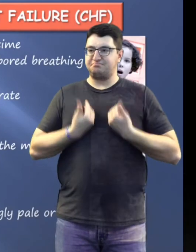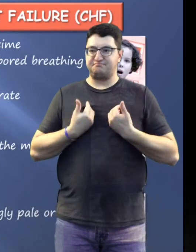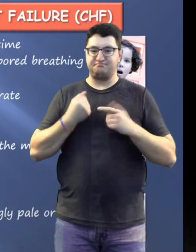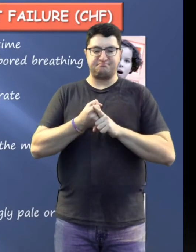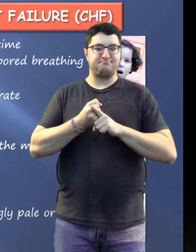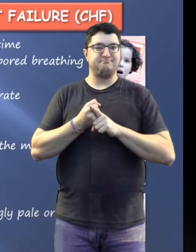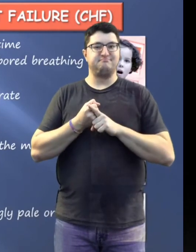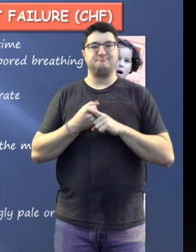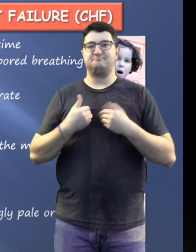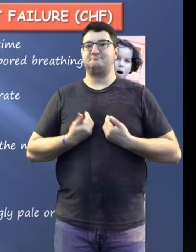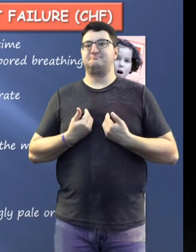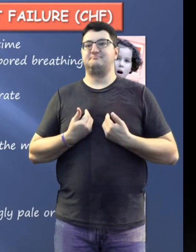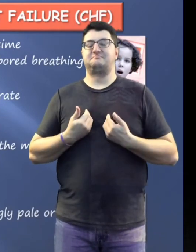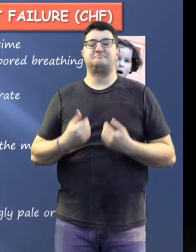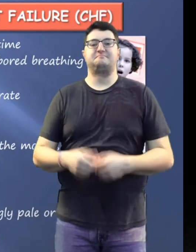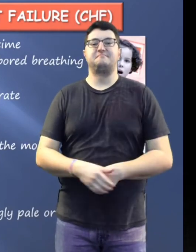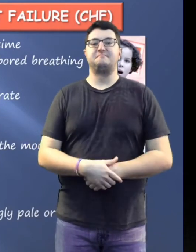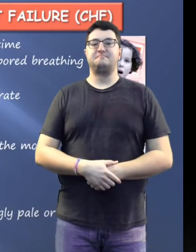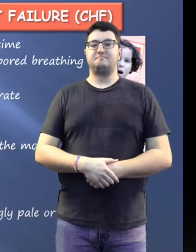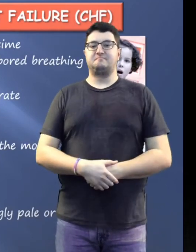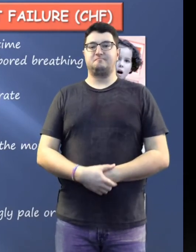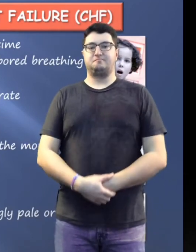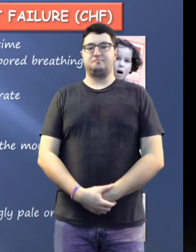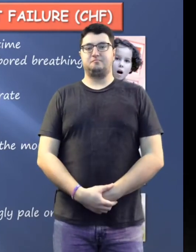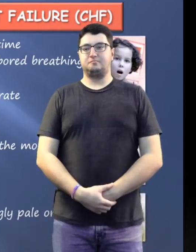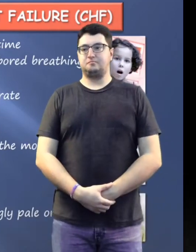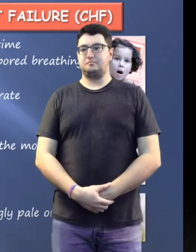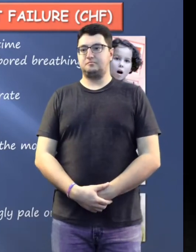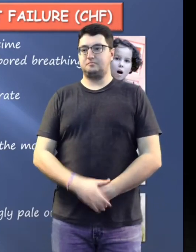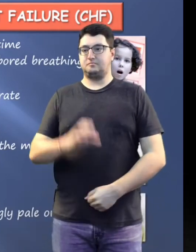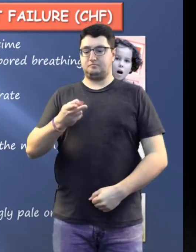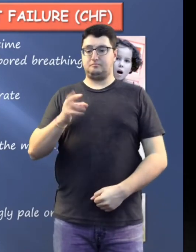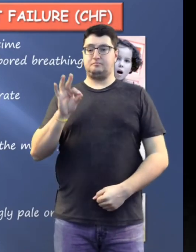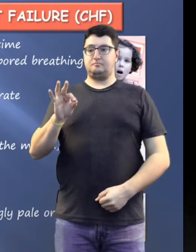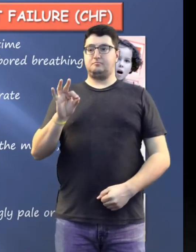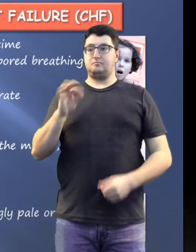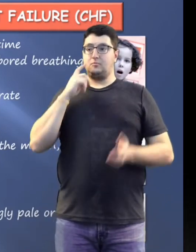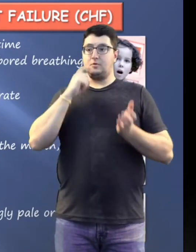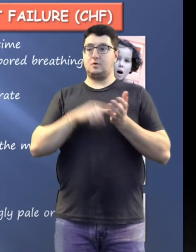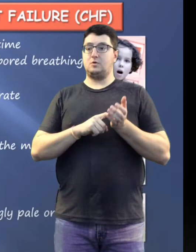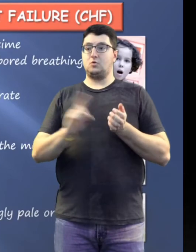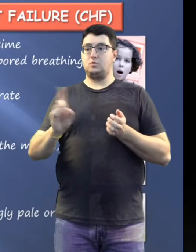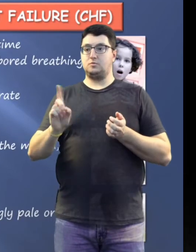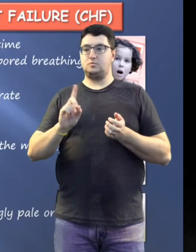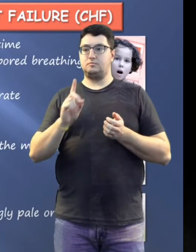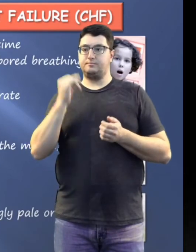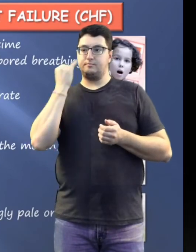Signs of congestive heart failure are more noticeable when children are exercising or actively playing.